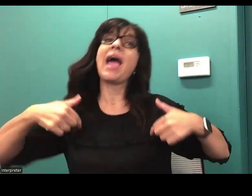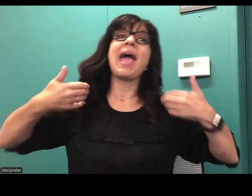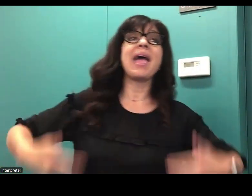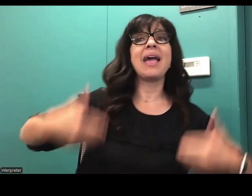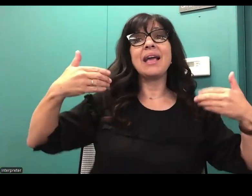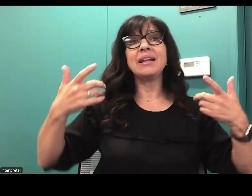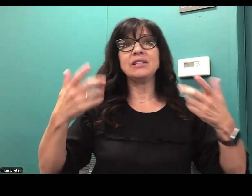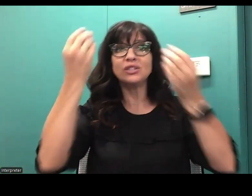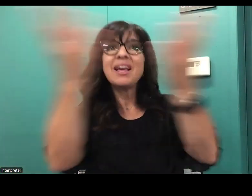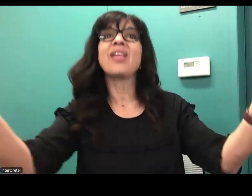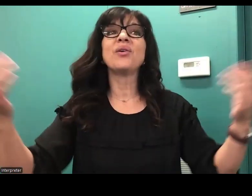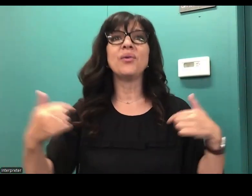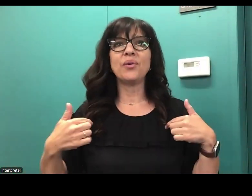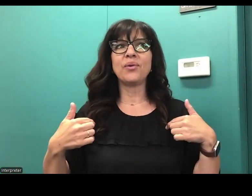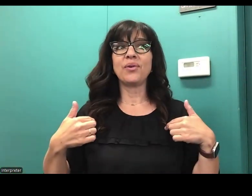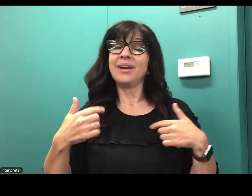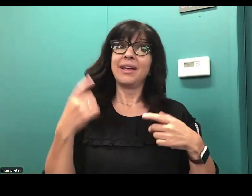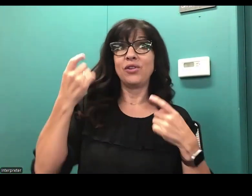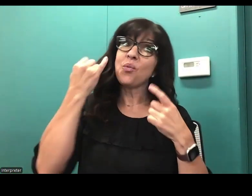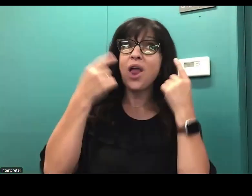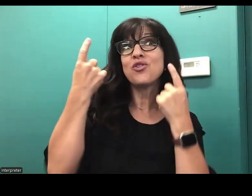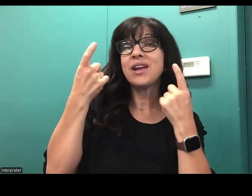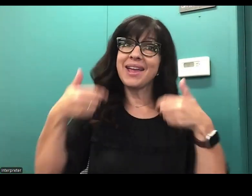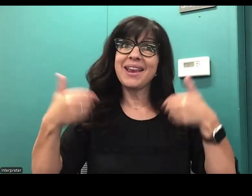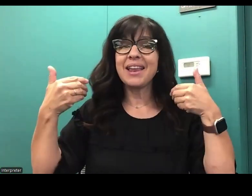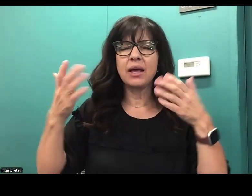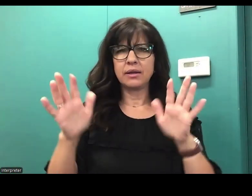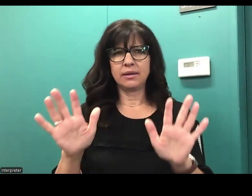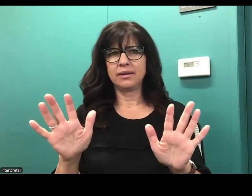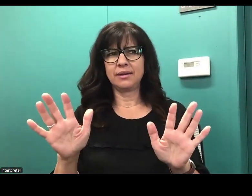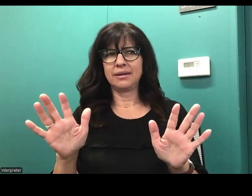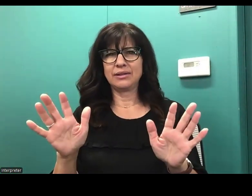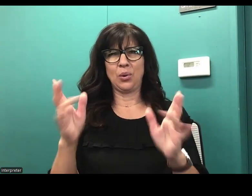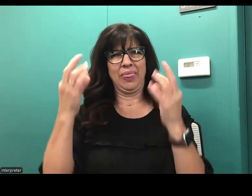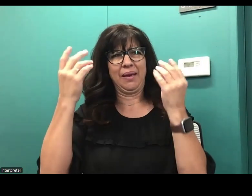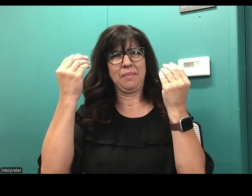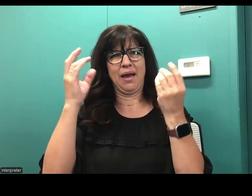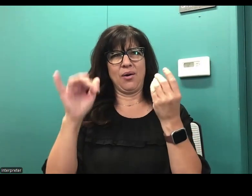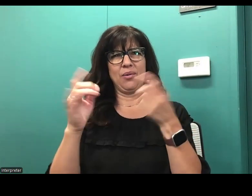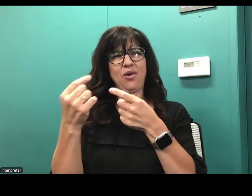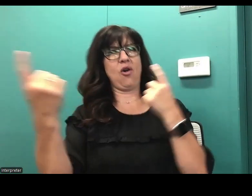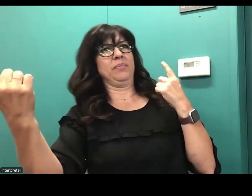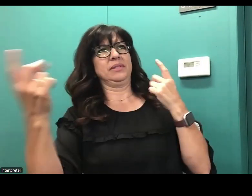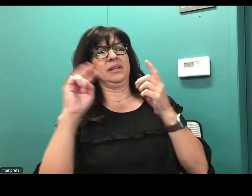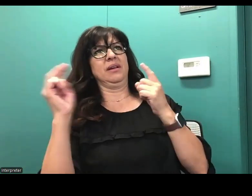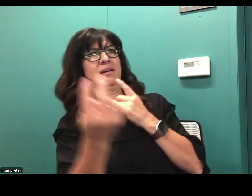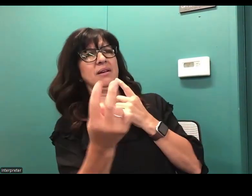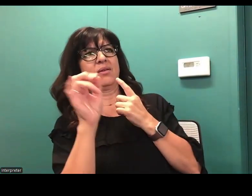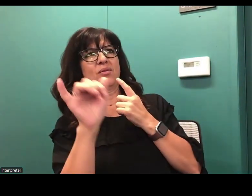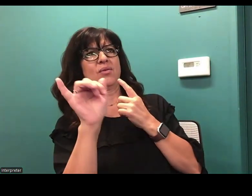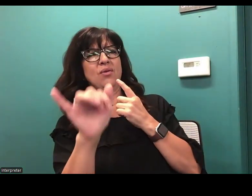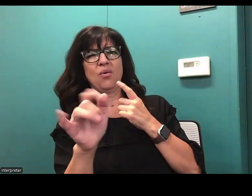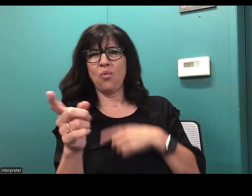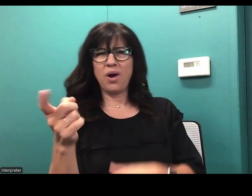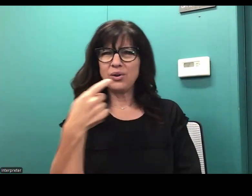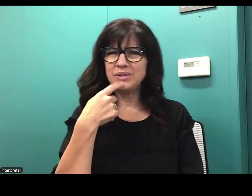all to know, in case you're wondering. It's like, think about the opposite. But what are you